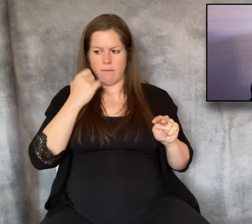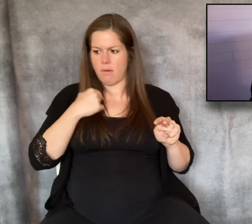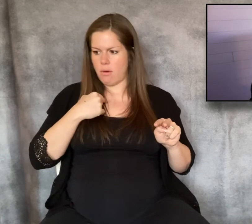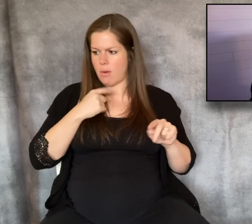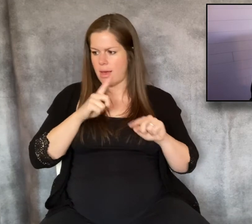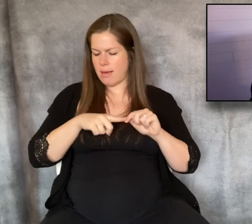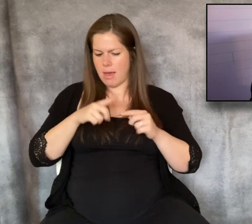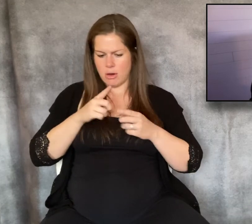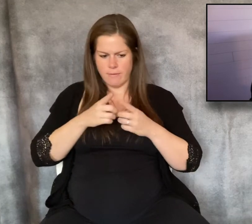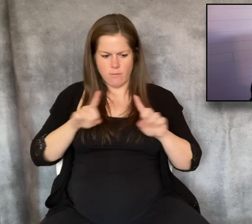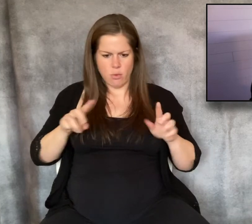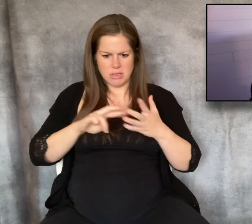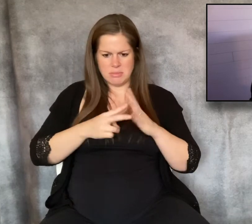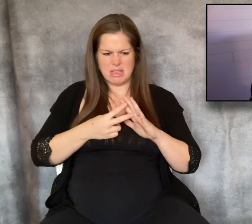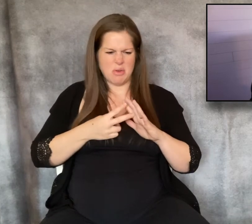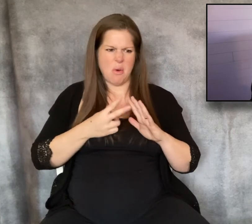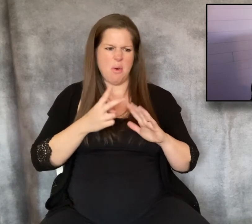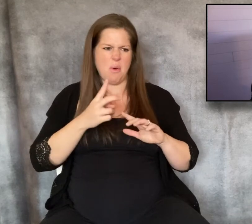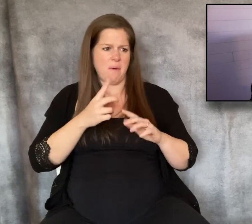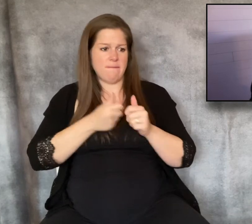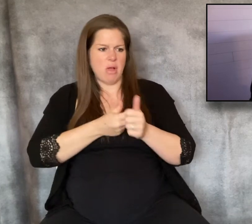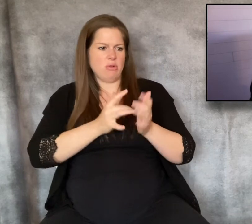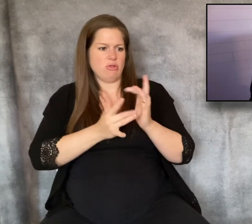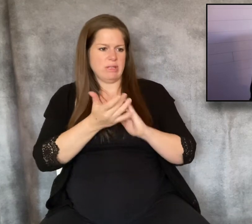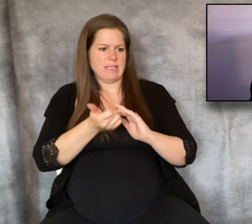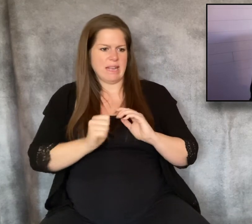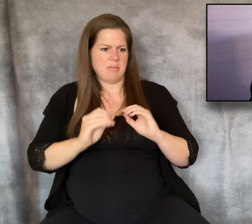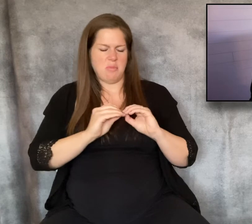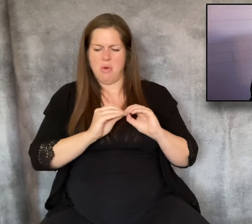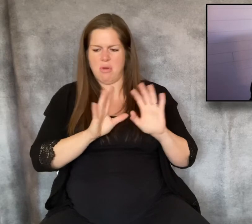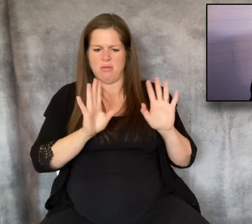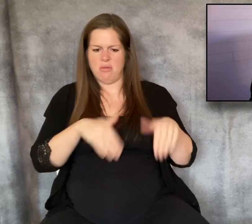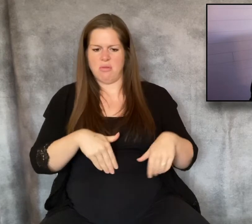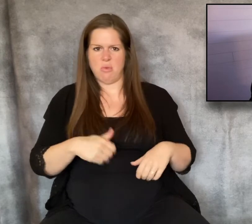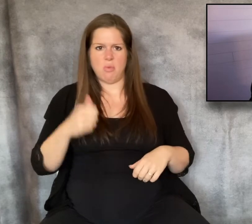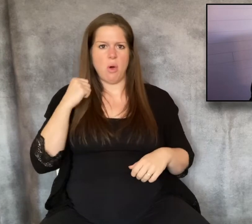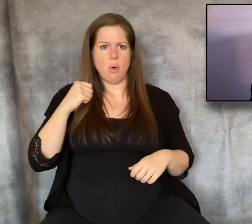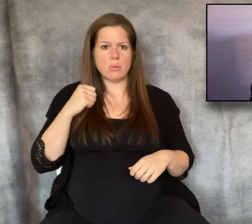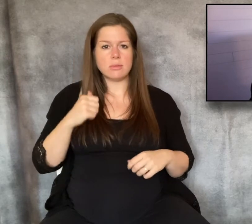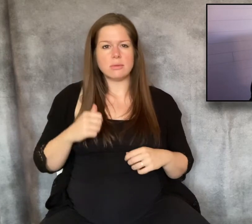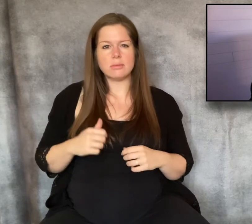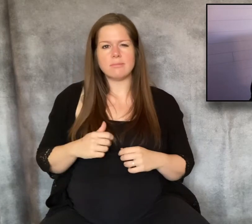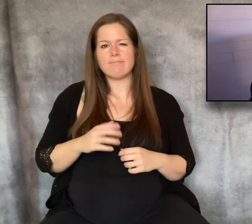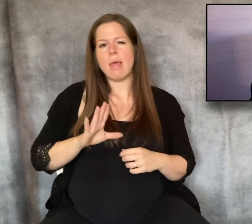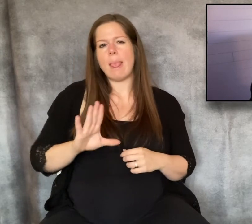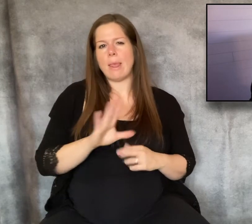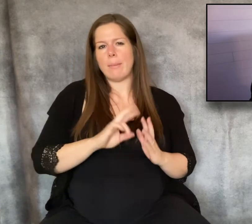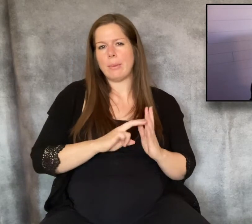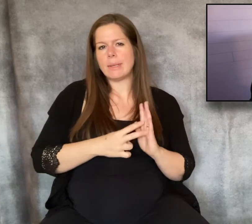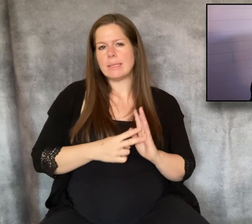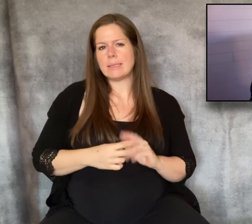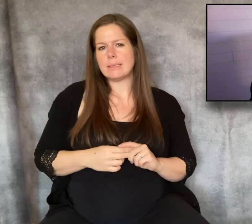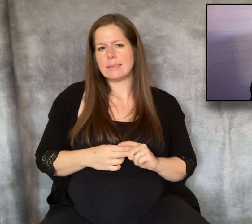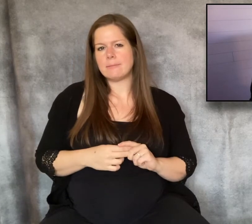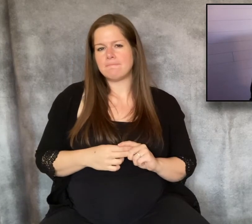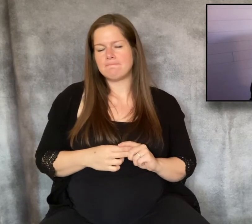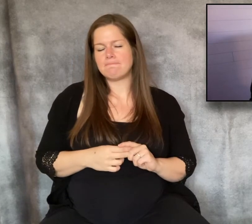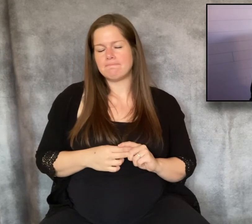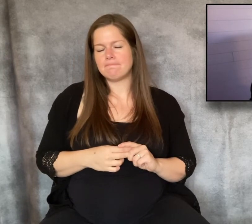some people away from him, and they'll return back to the teachers of the day instead of listening to Jesus.